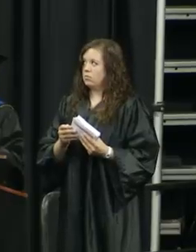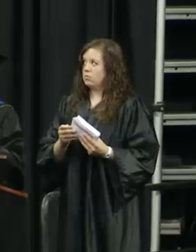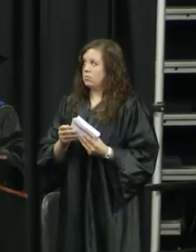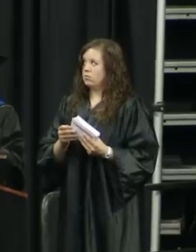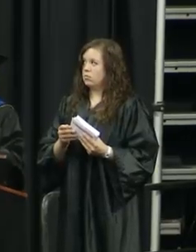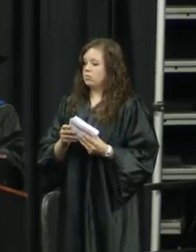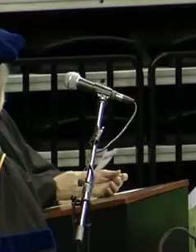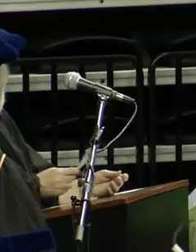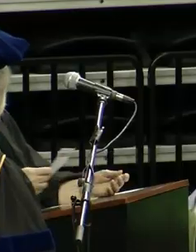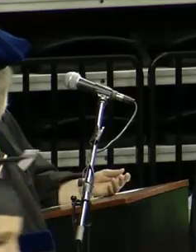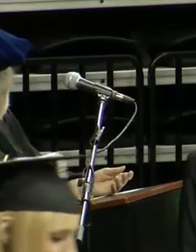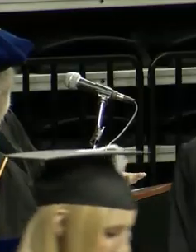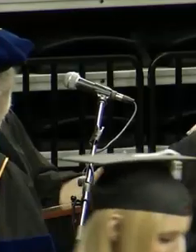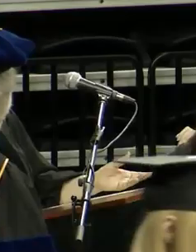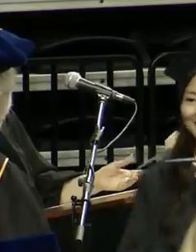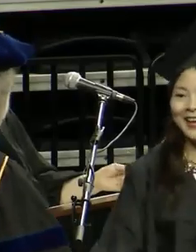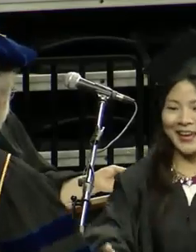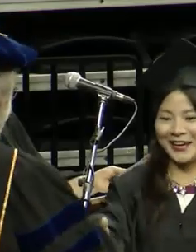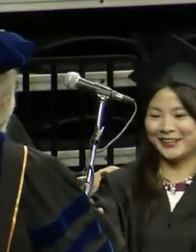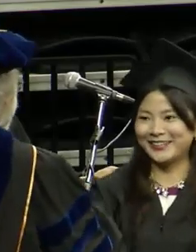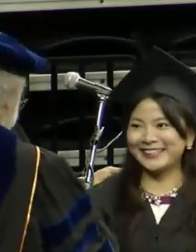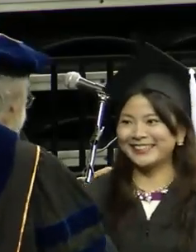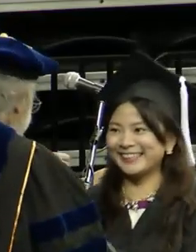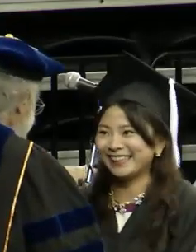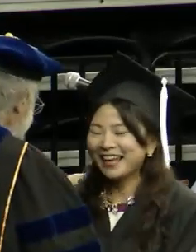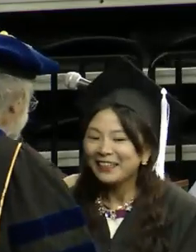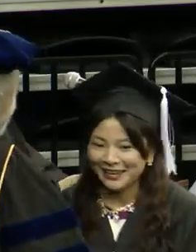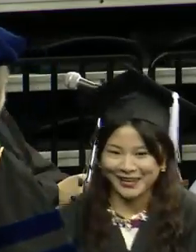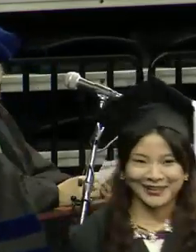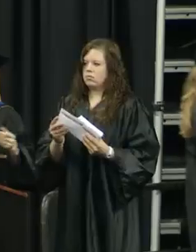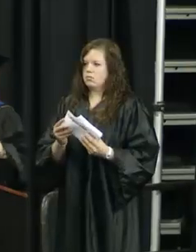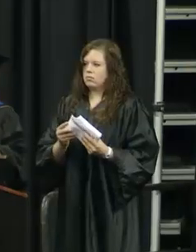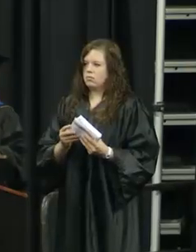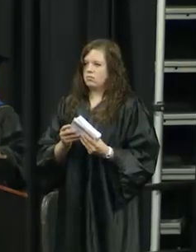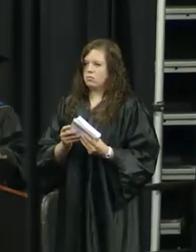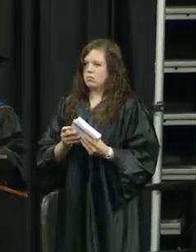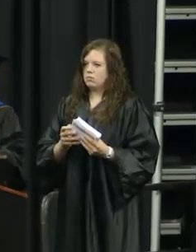Wen Lee. Sarah Allen.